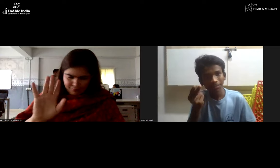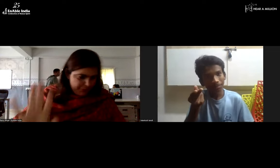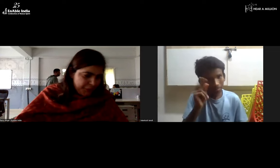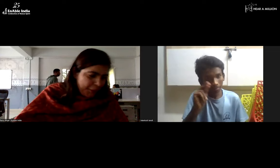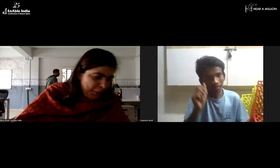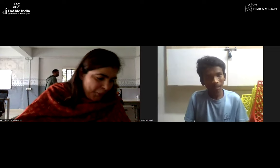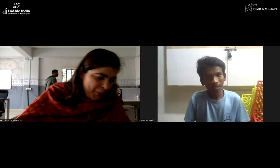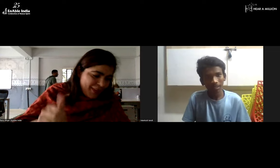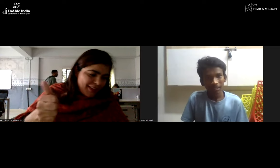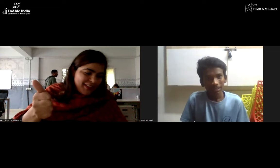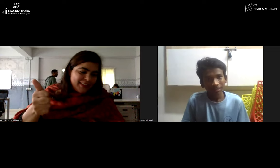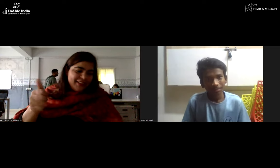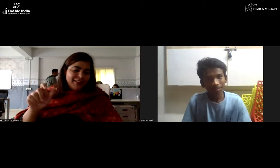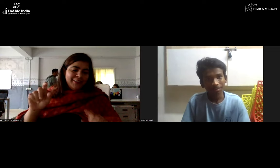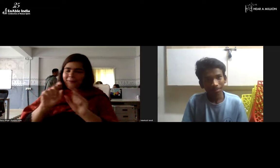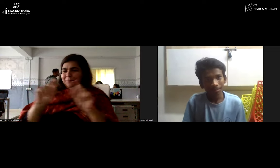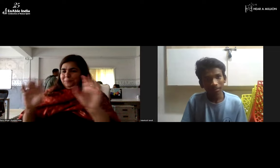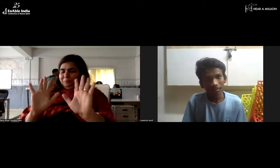Okay. So now let's have